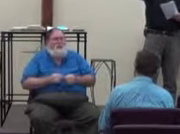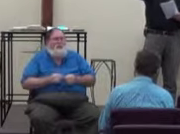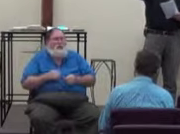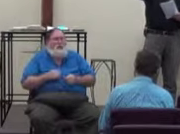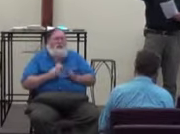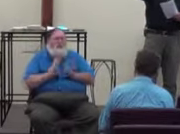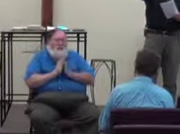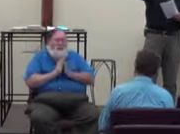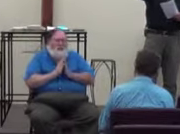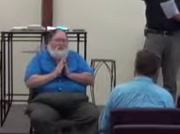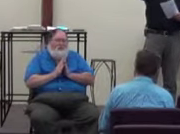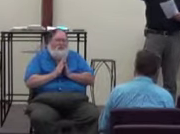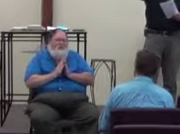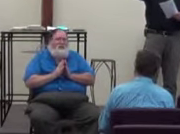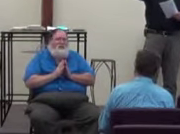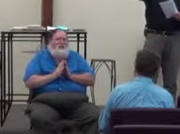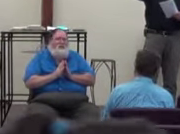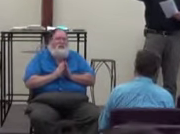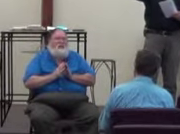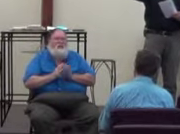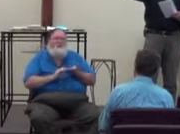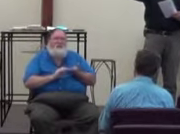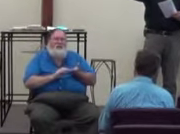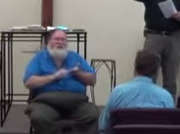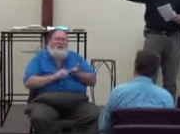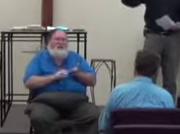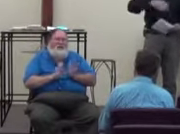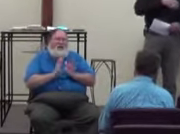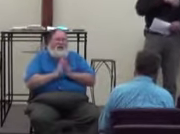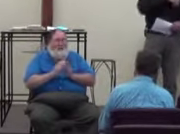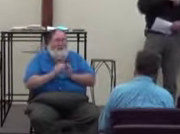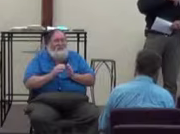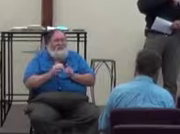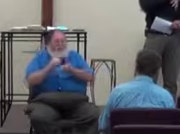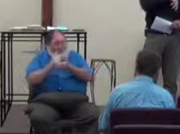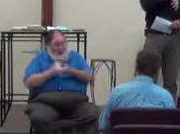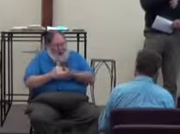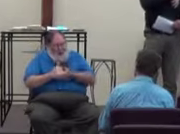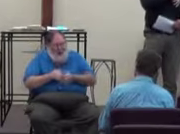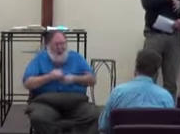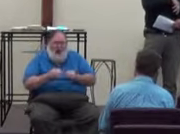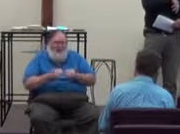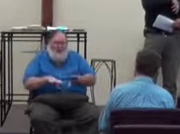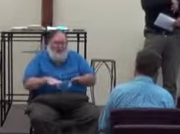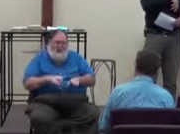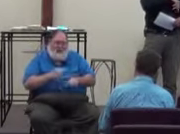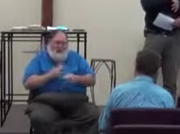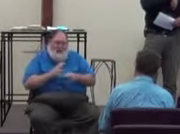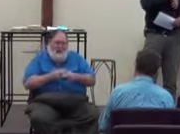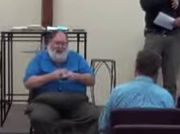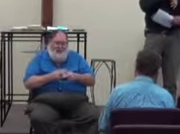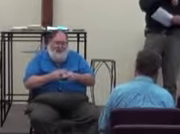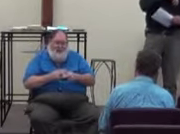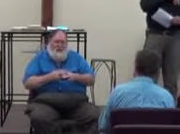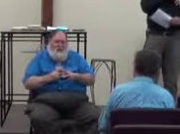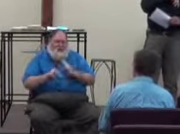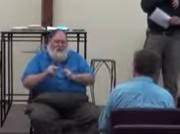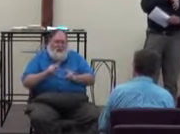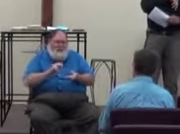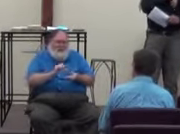lost the graduation names for the Bibles. Y'all gave them to me last week, and I stuffed them in my